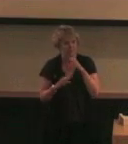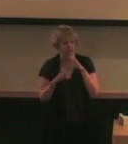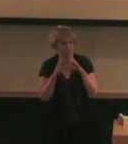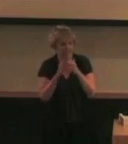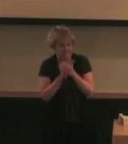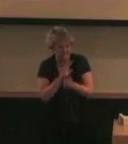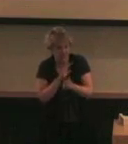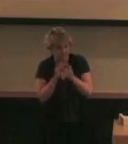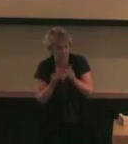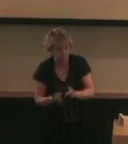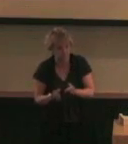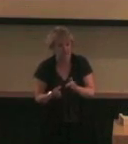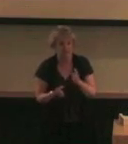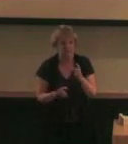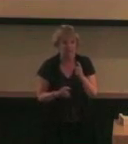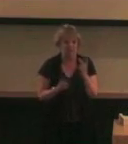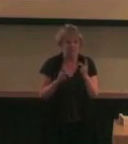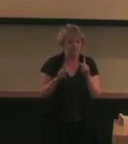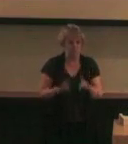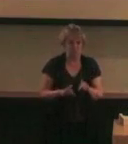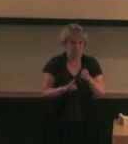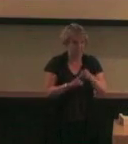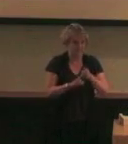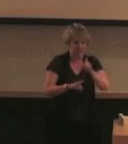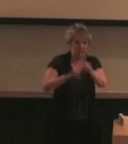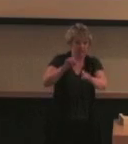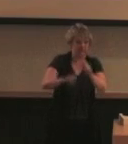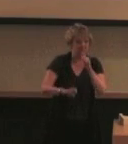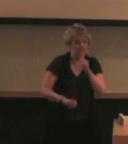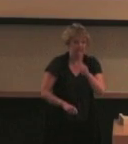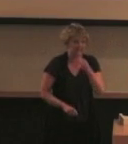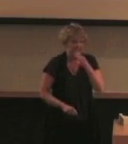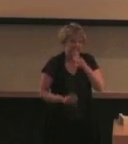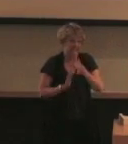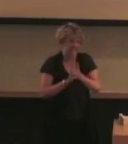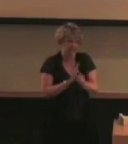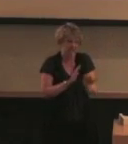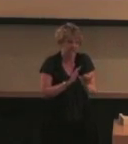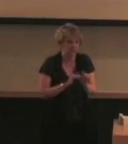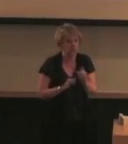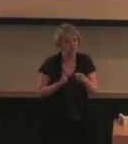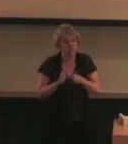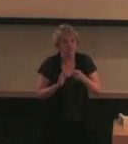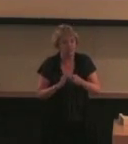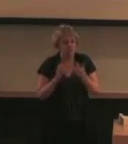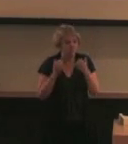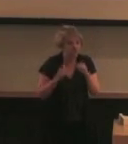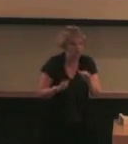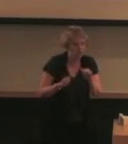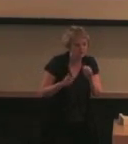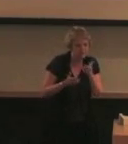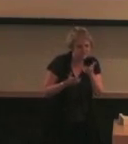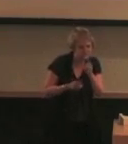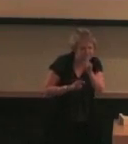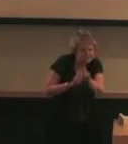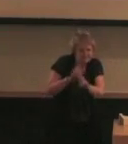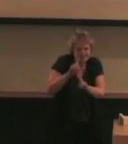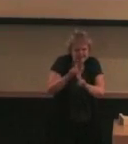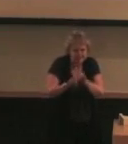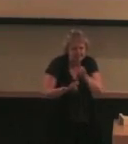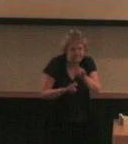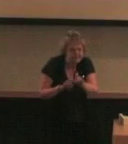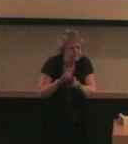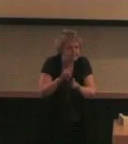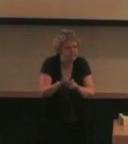who's asking these questions maybe is not the most skillful person as well. So sometimes when you try to ask these questions